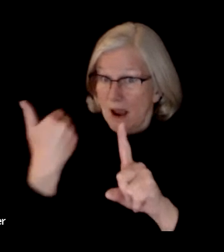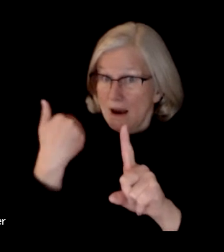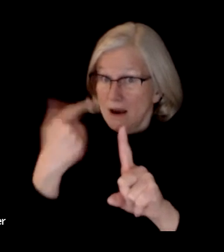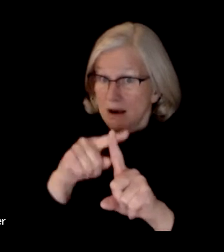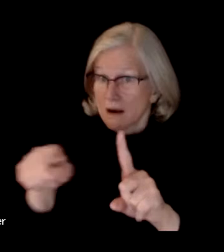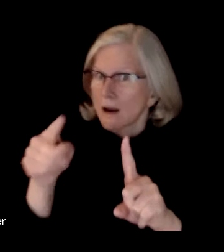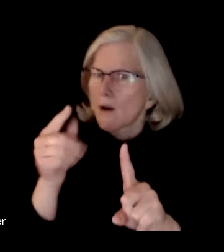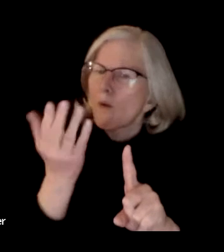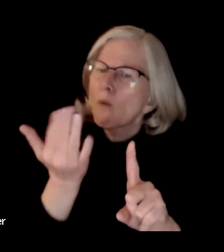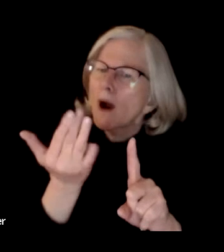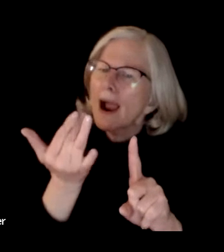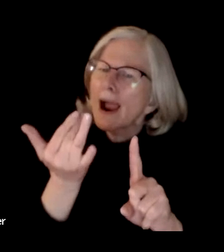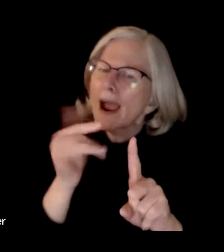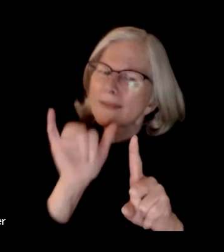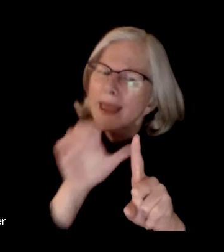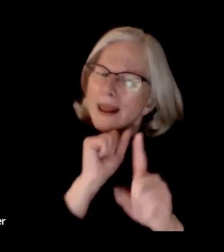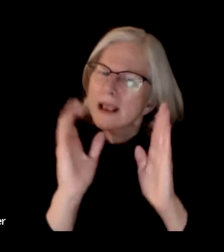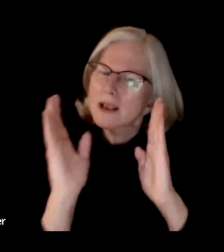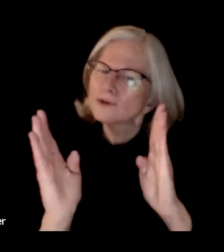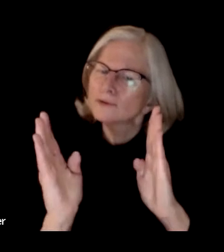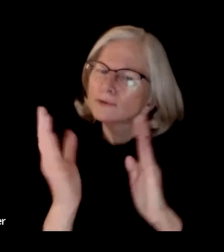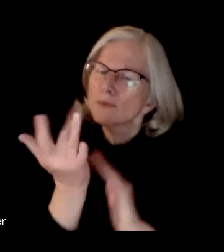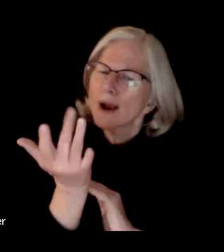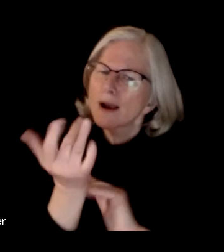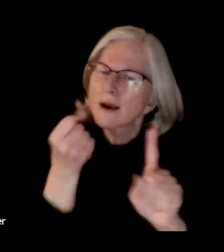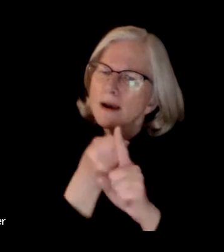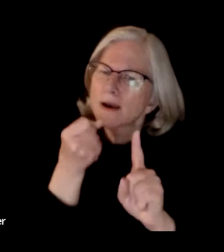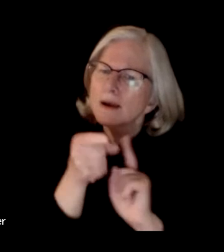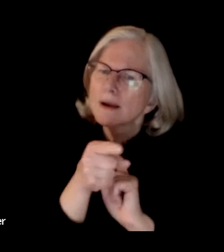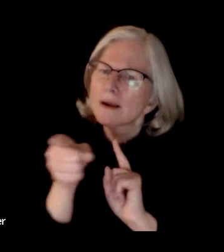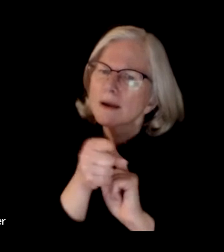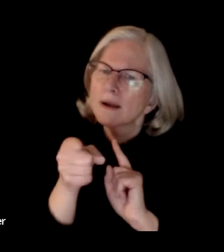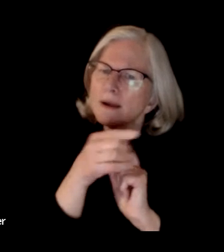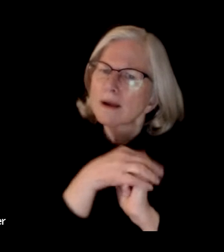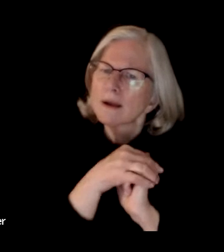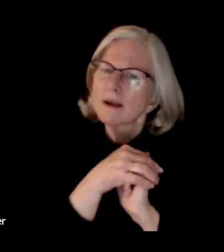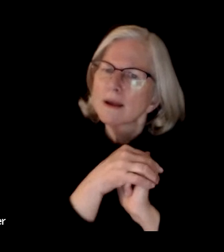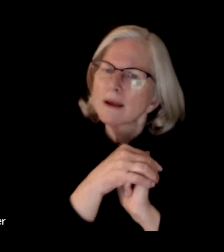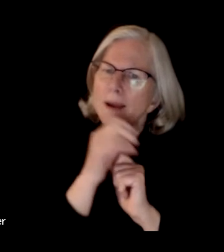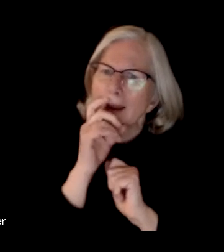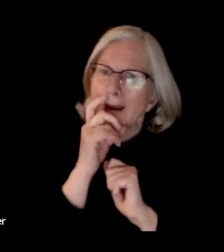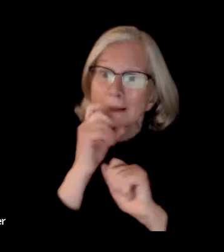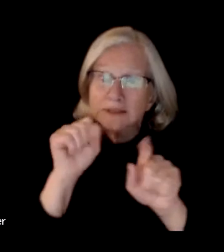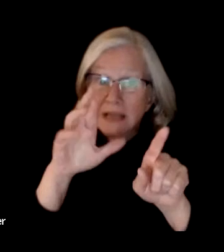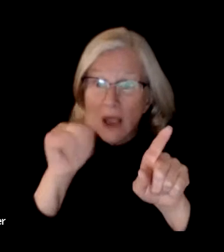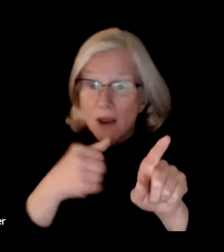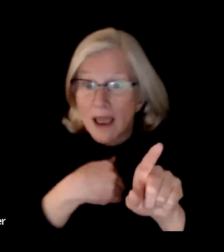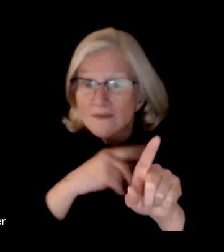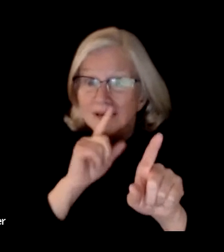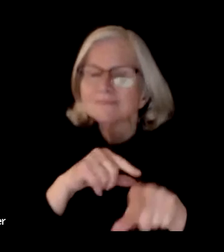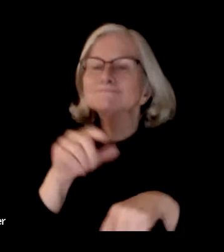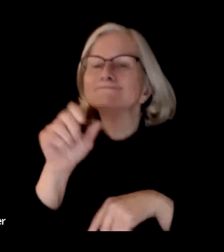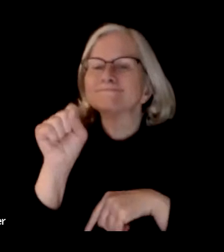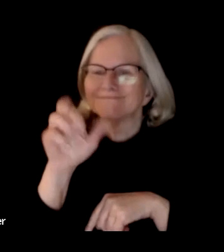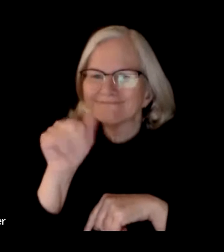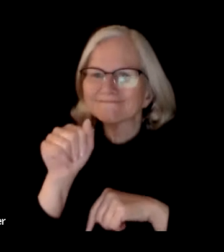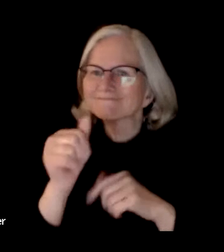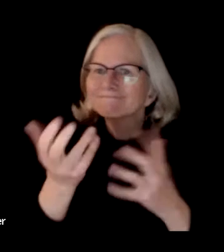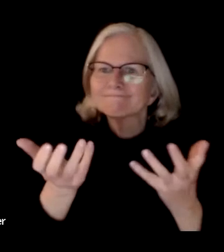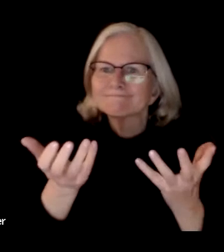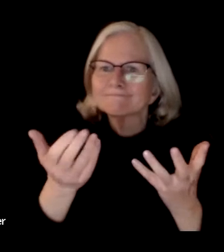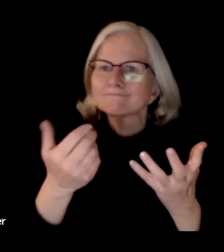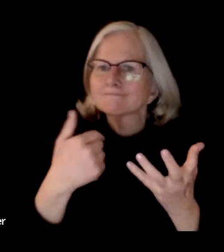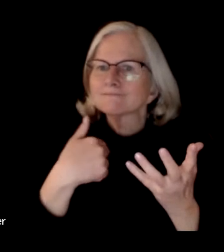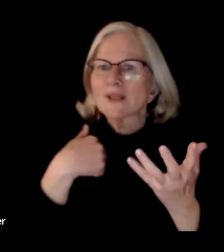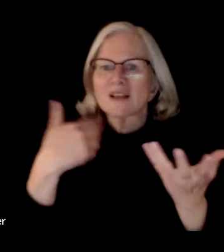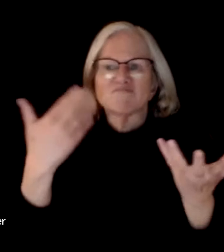Sarah, can you take that one first? Yeah, I don't think we know why that